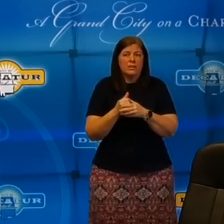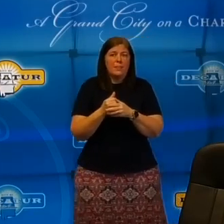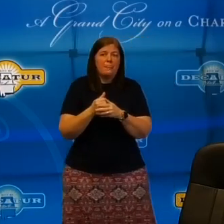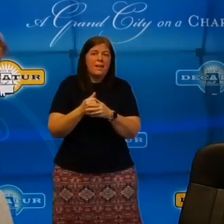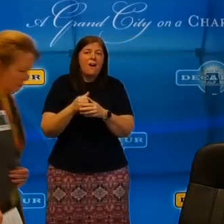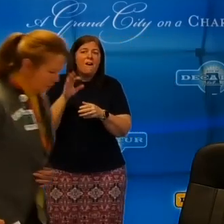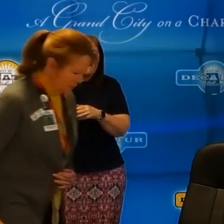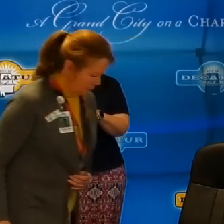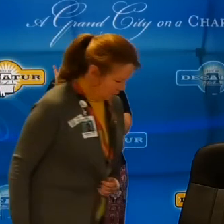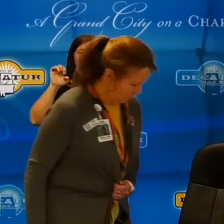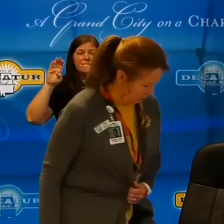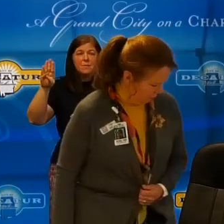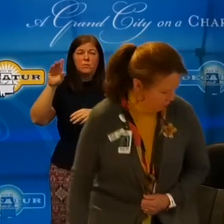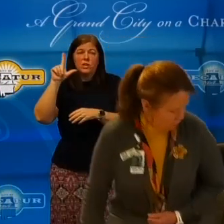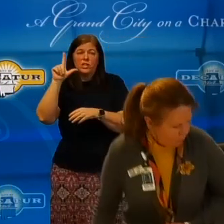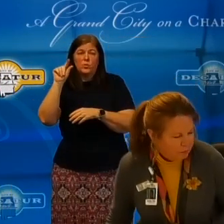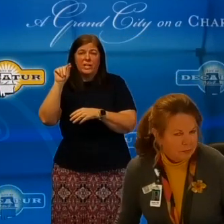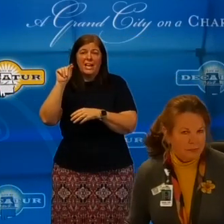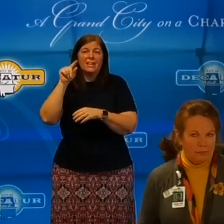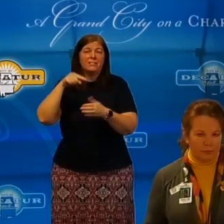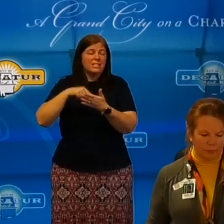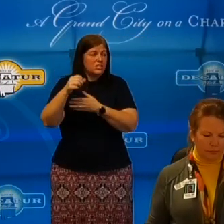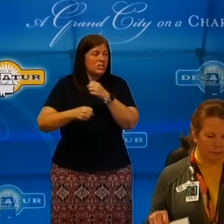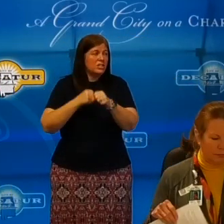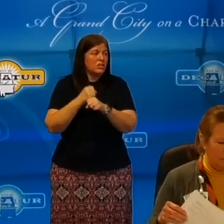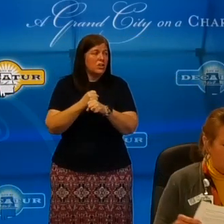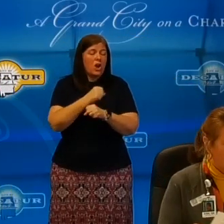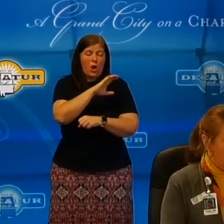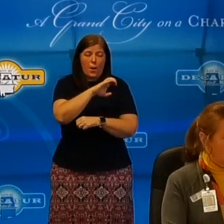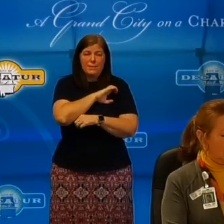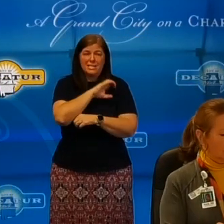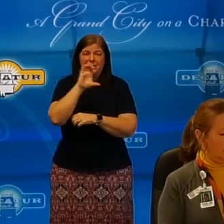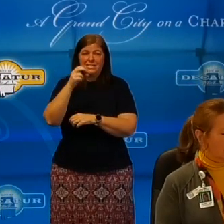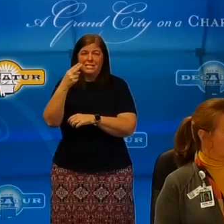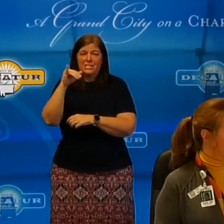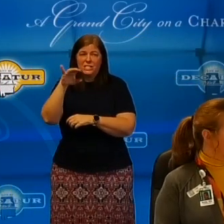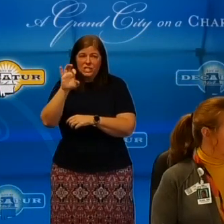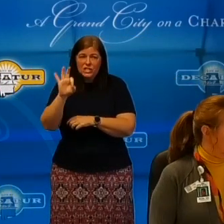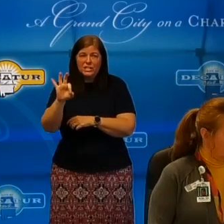year, our police chief, Nate Allen,